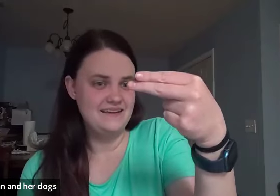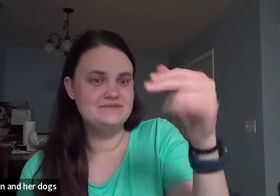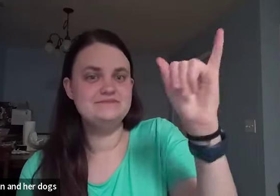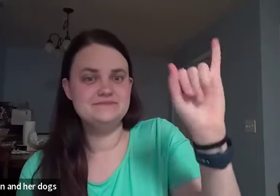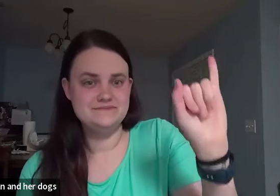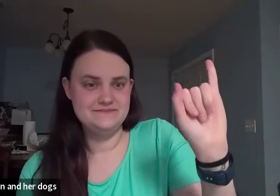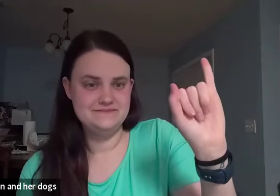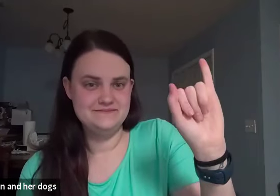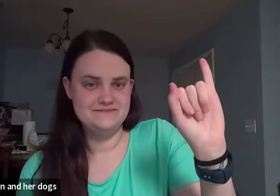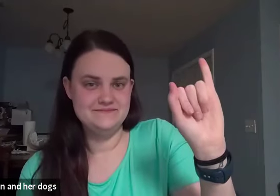I,